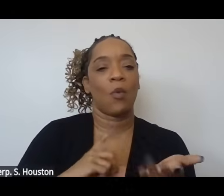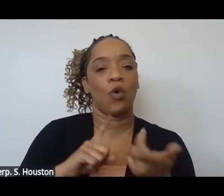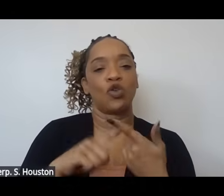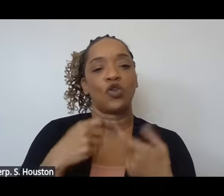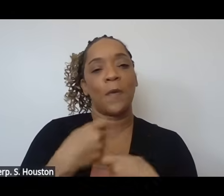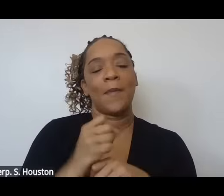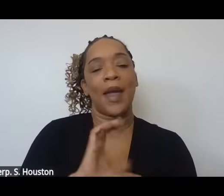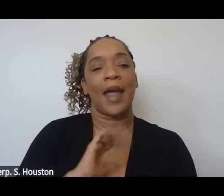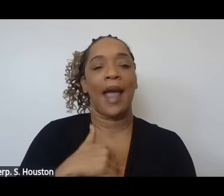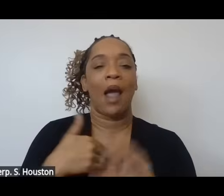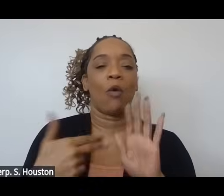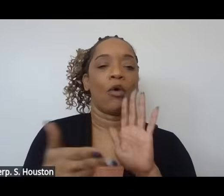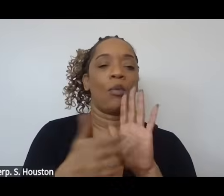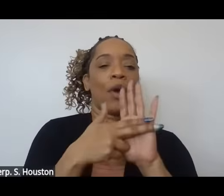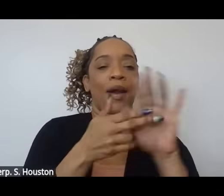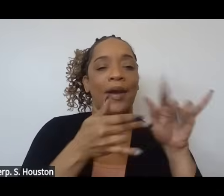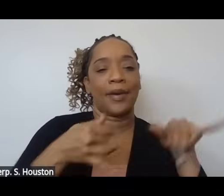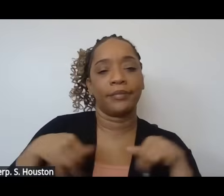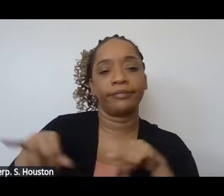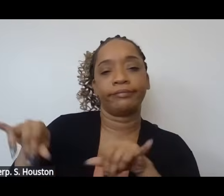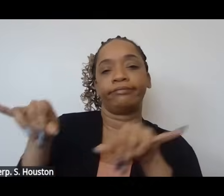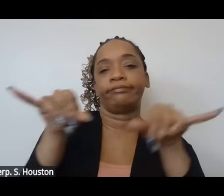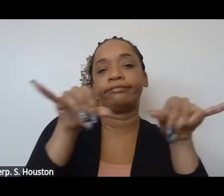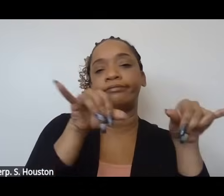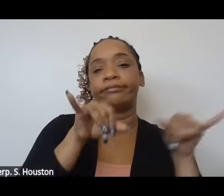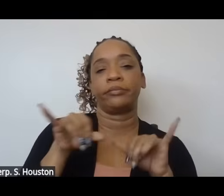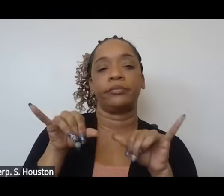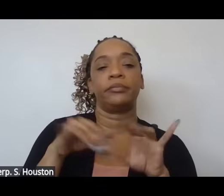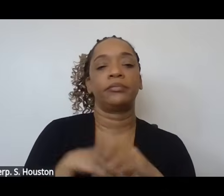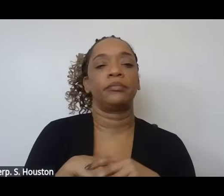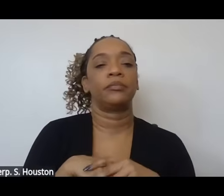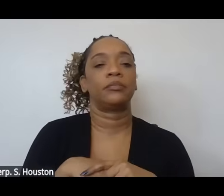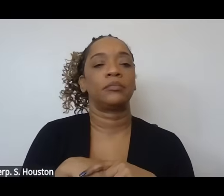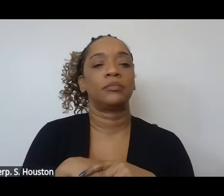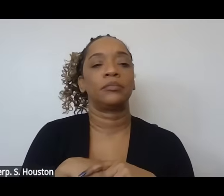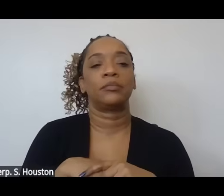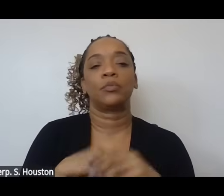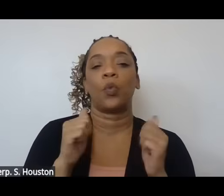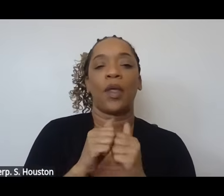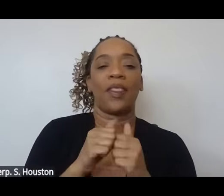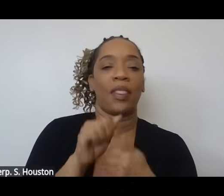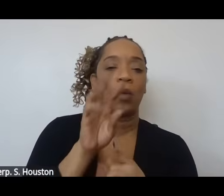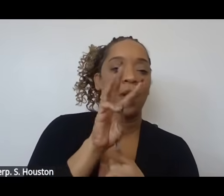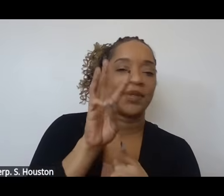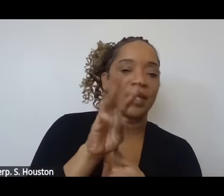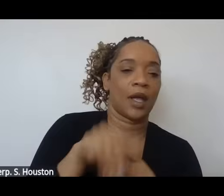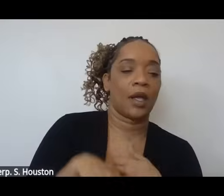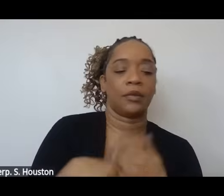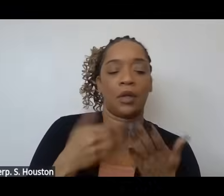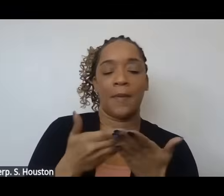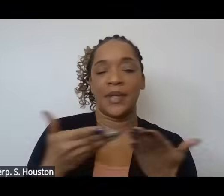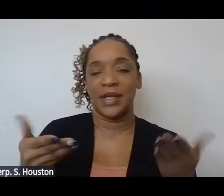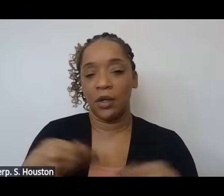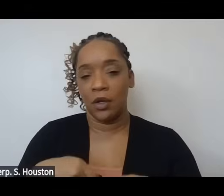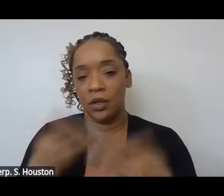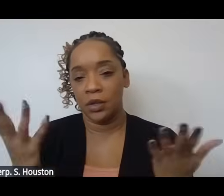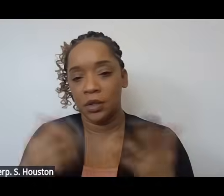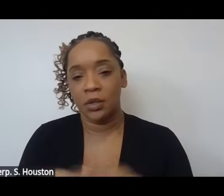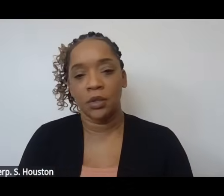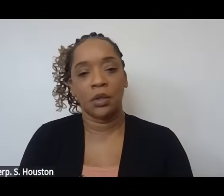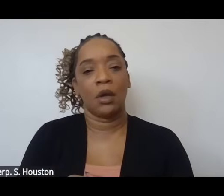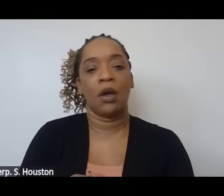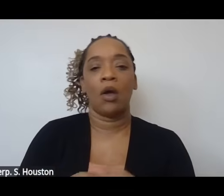branding consistent across everything, across the website, across materials, across all of it.